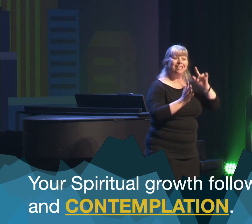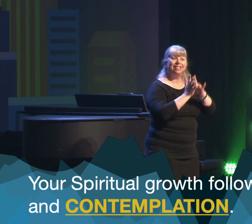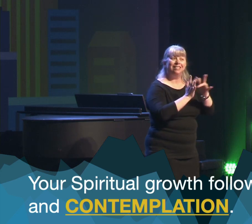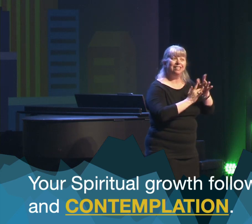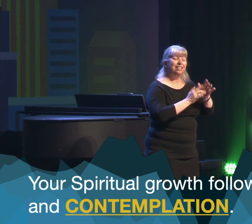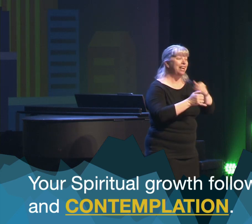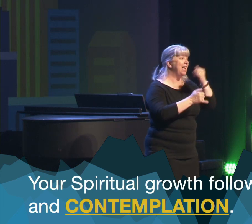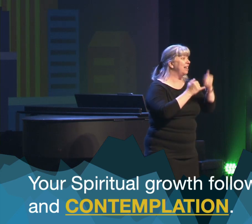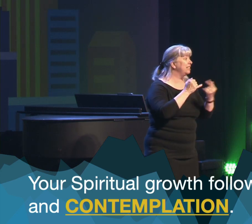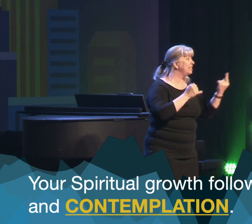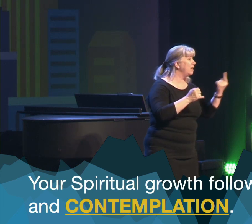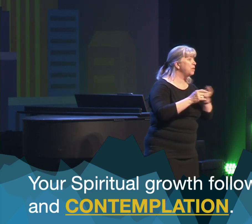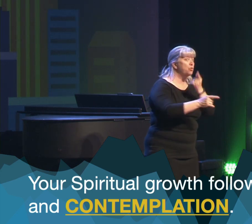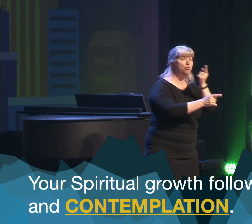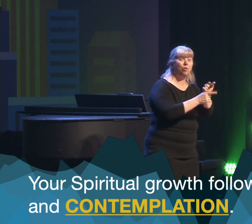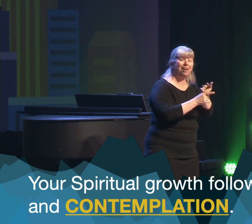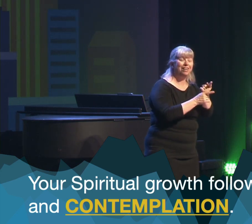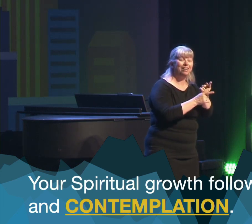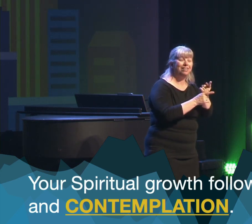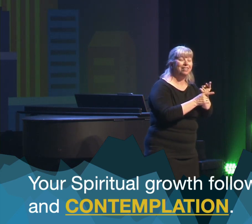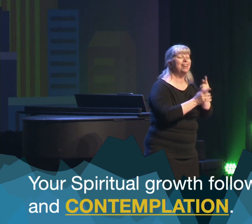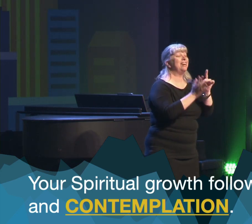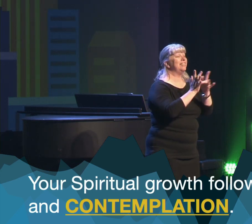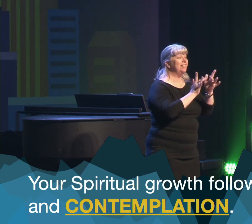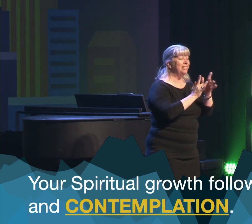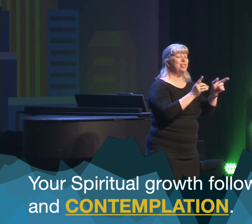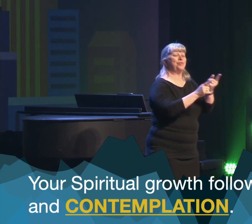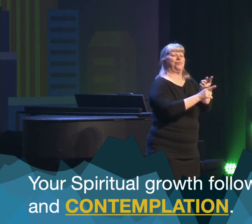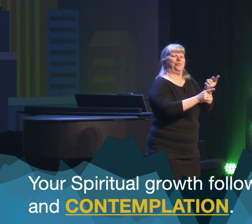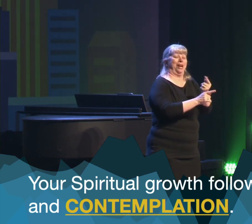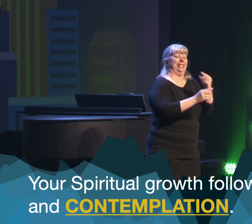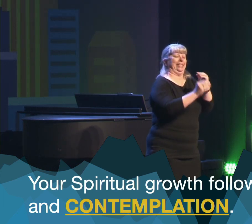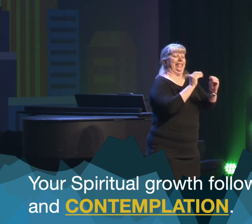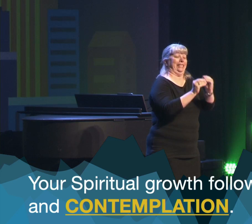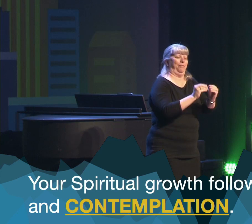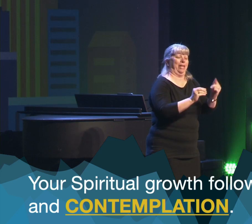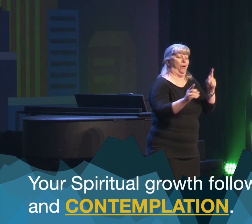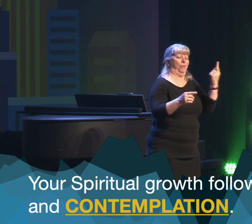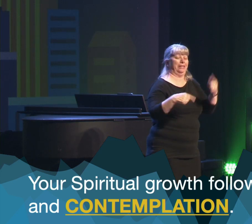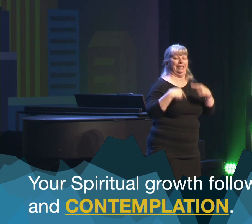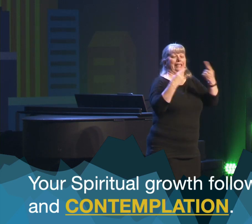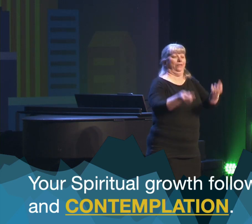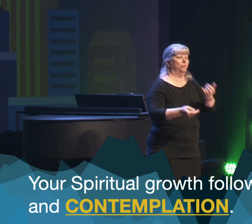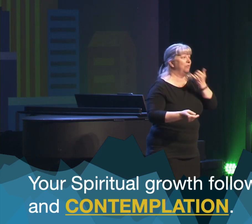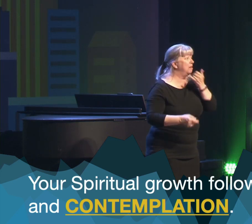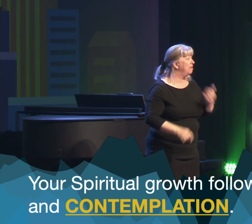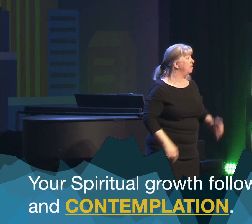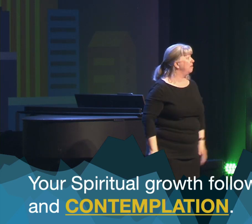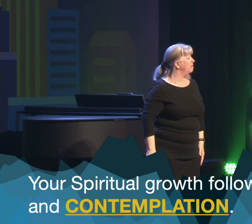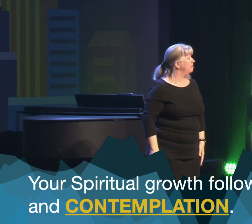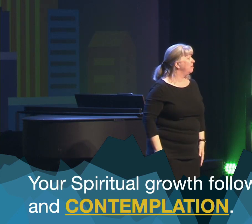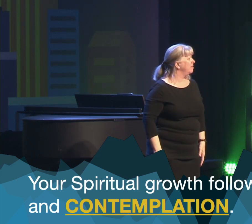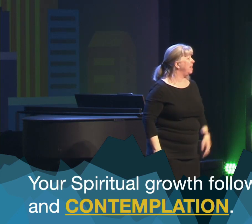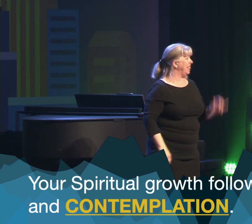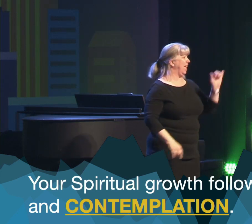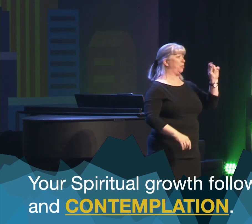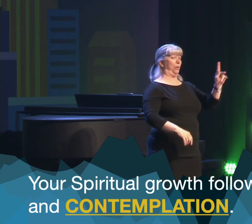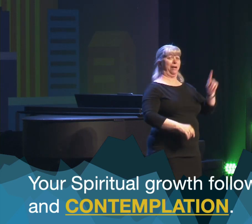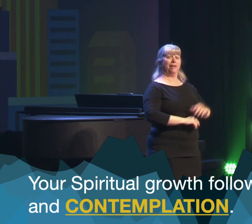ended something that was right. I think Jesus corrected something that was always wrong. And that's